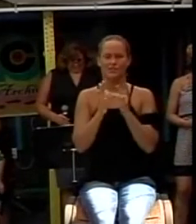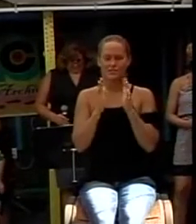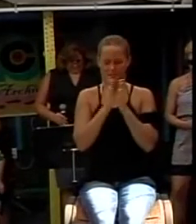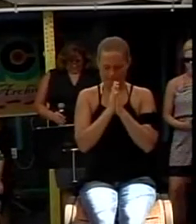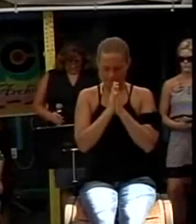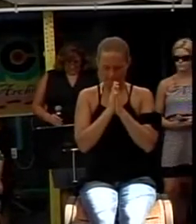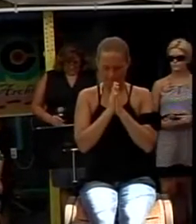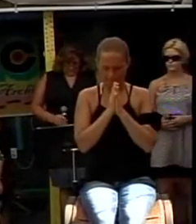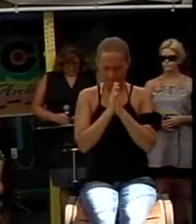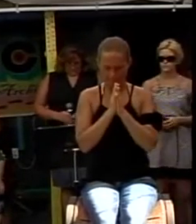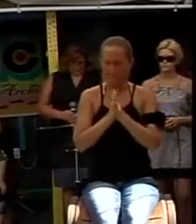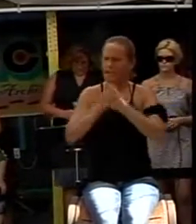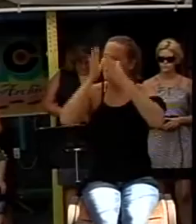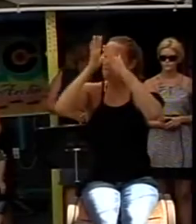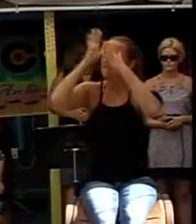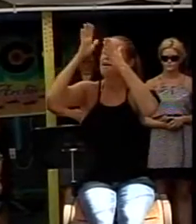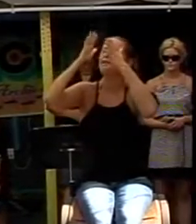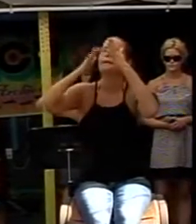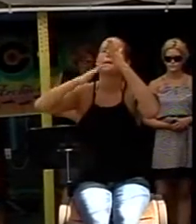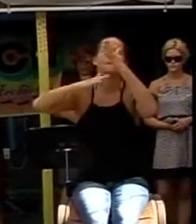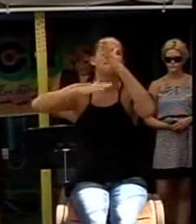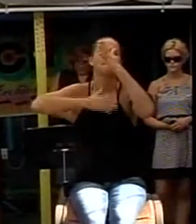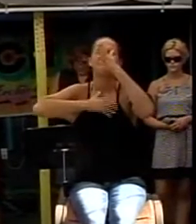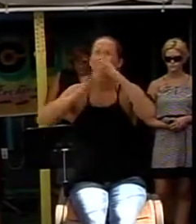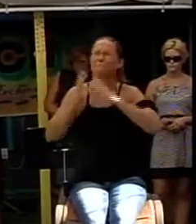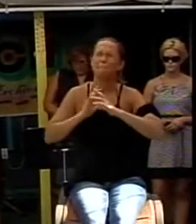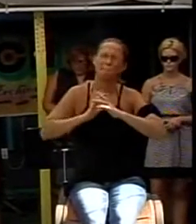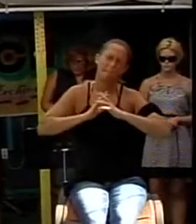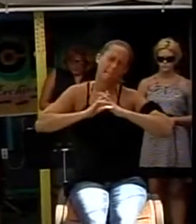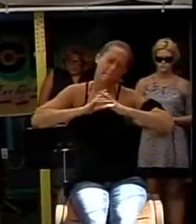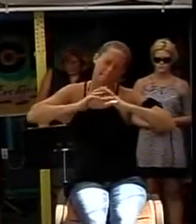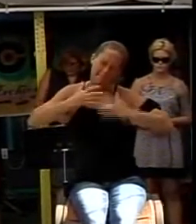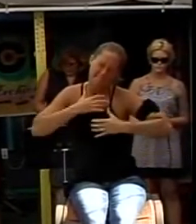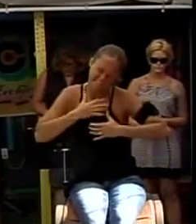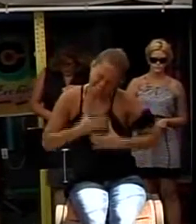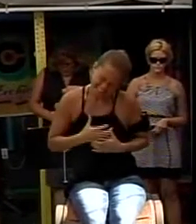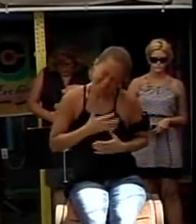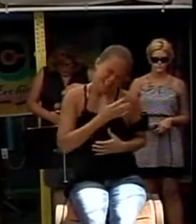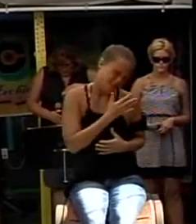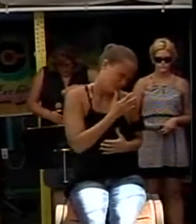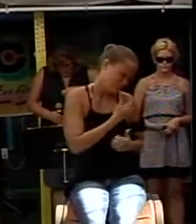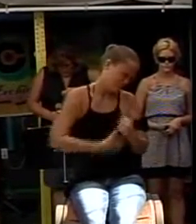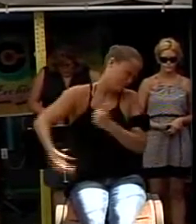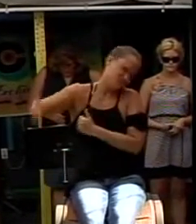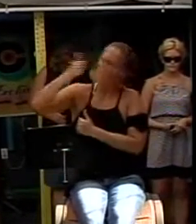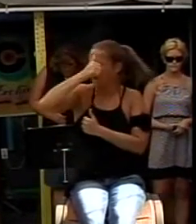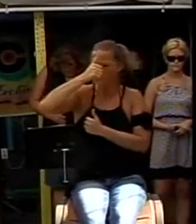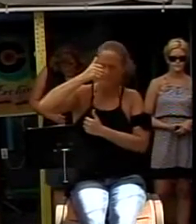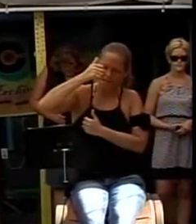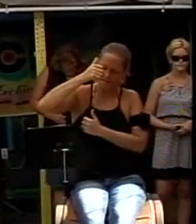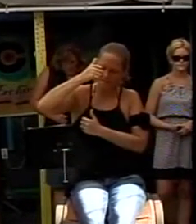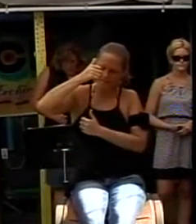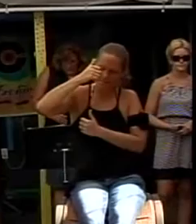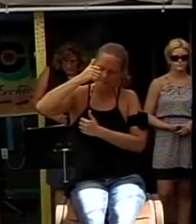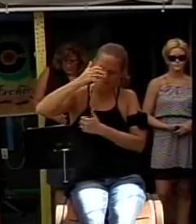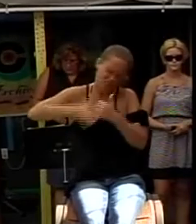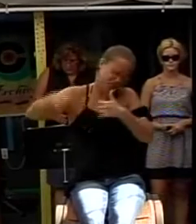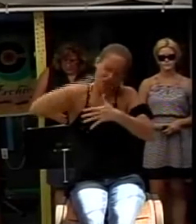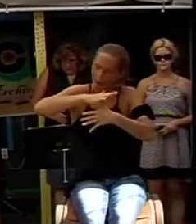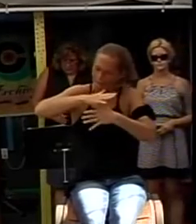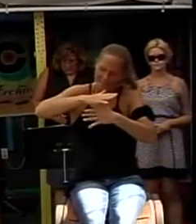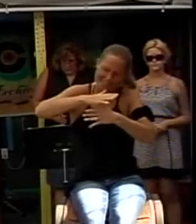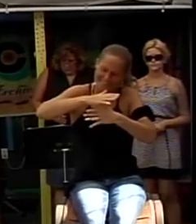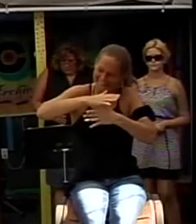desire that you would show them that they are one with us, like I am one with you. We are one in the Spirit.